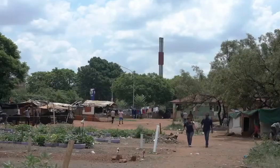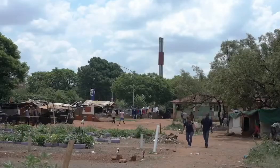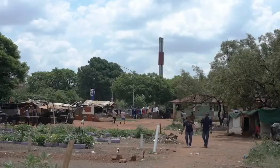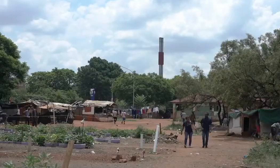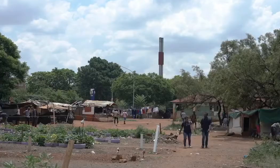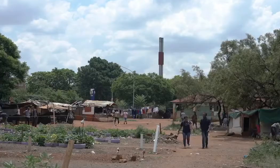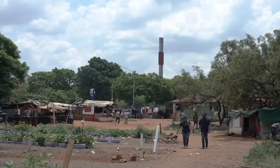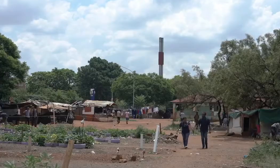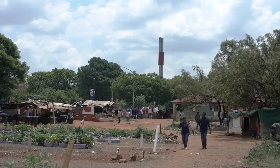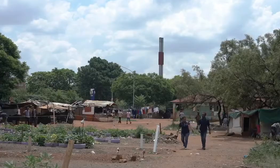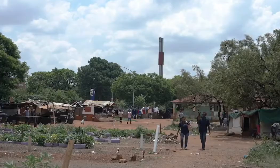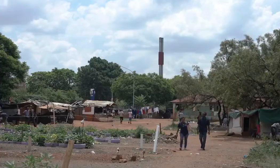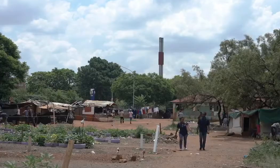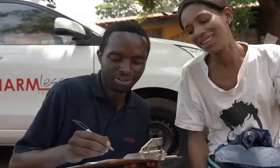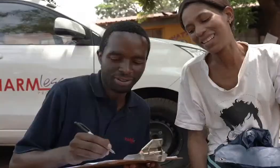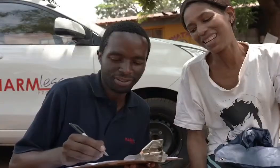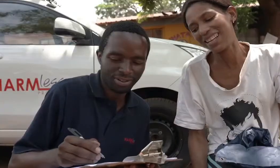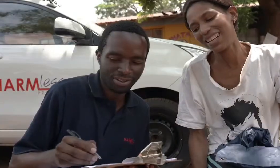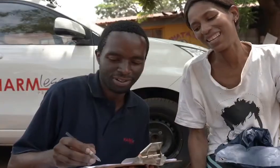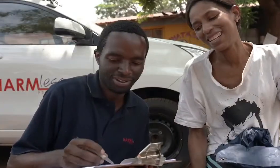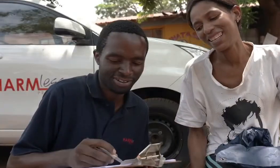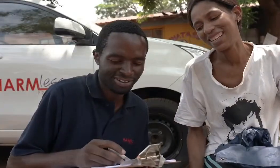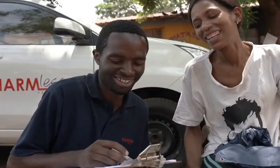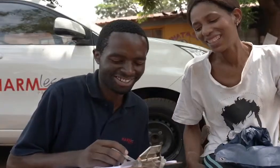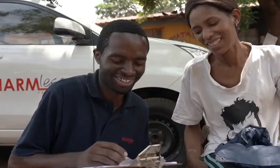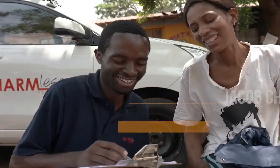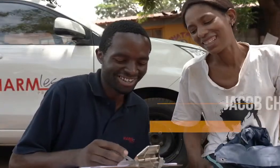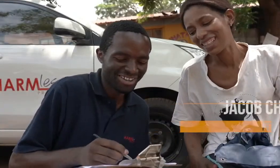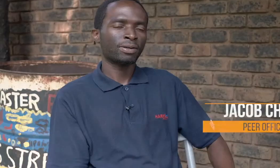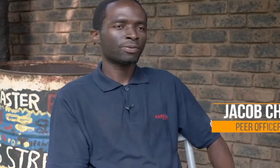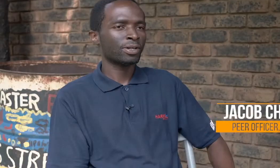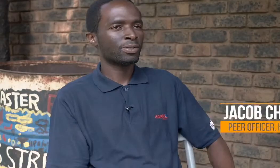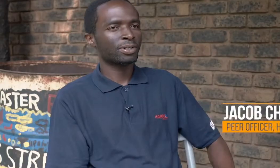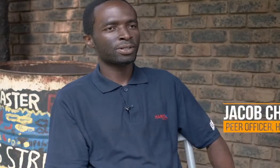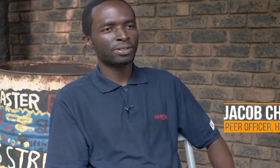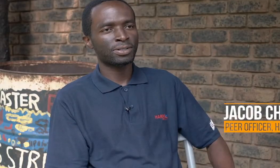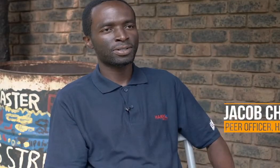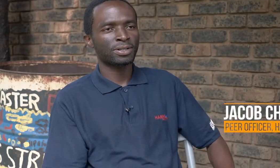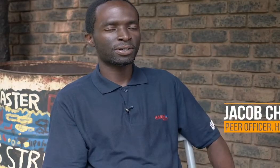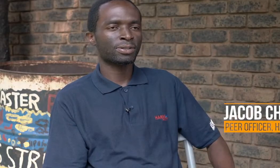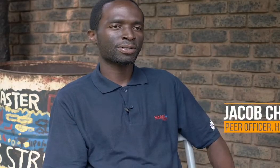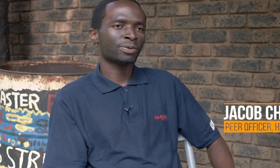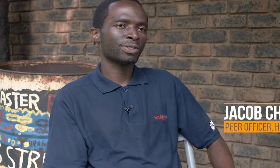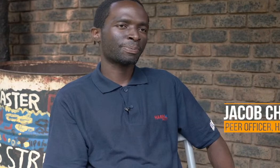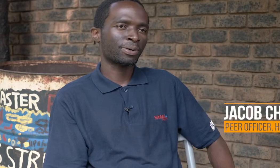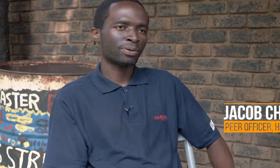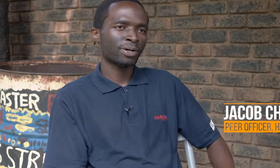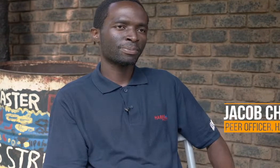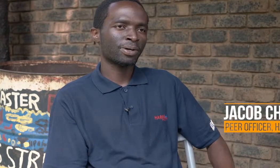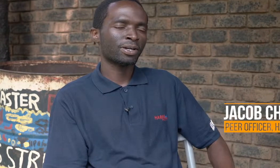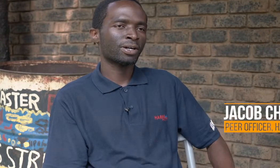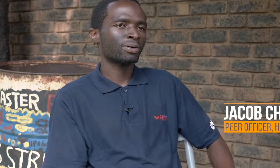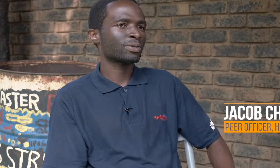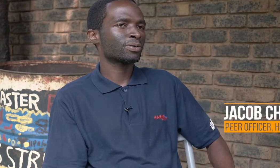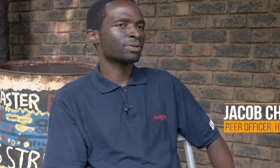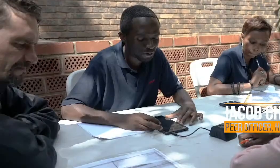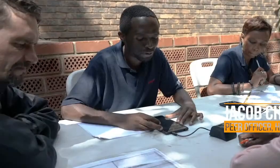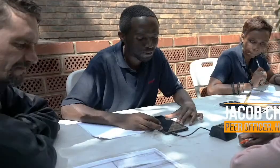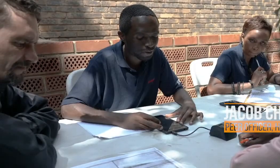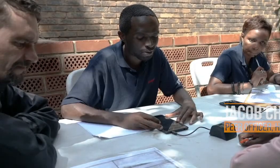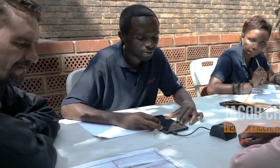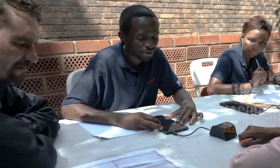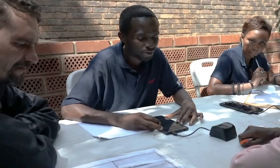What I normally do on a daily basis when I come out in the field giving out needles, the needle syringe program, and I also